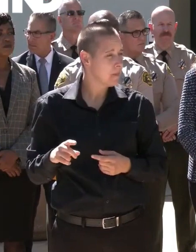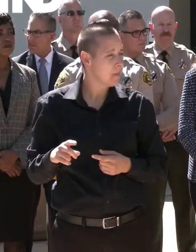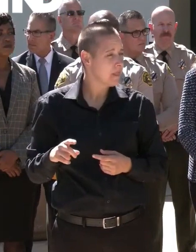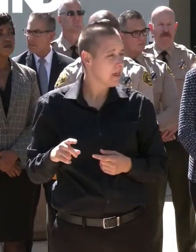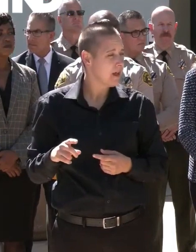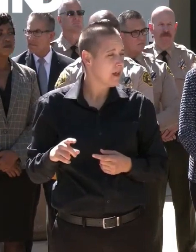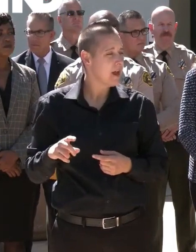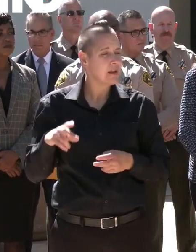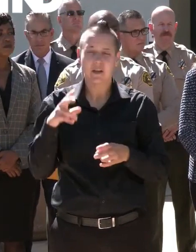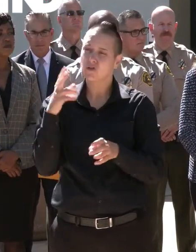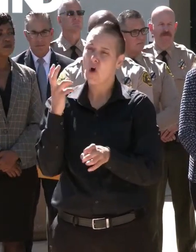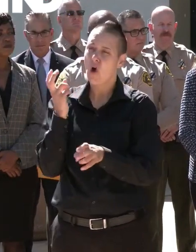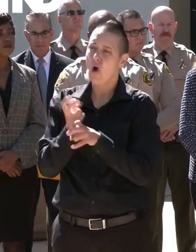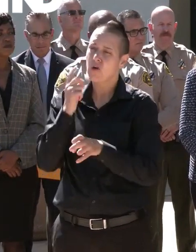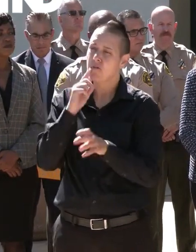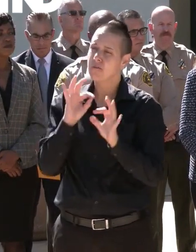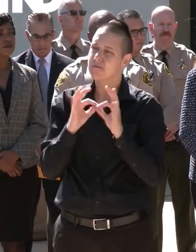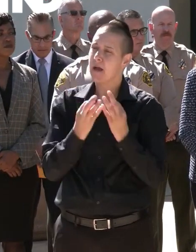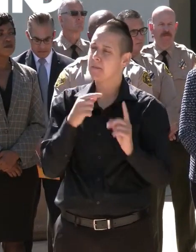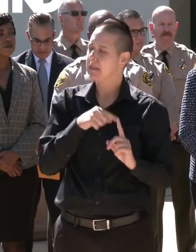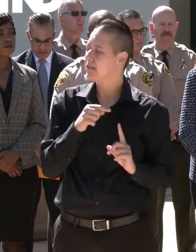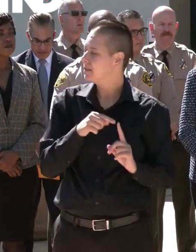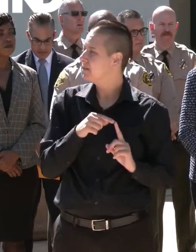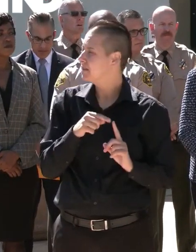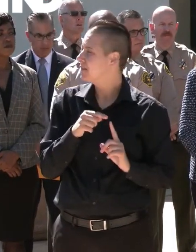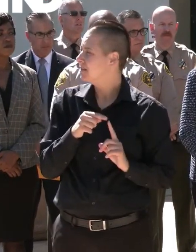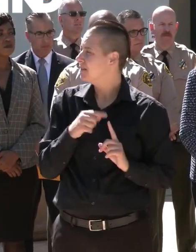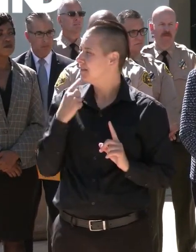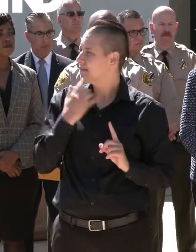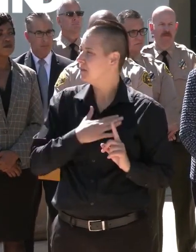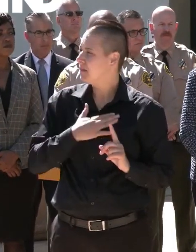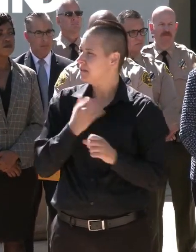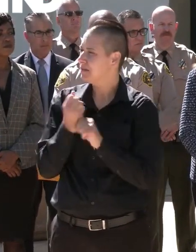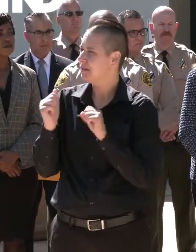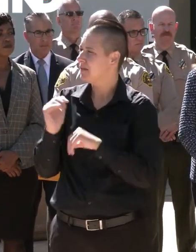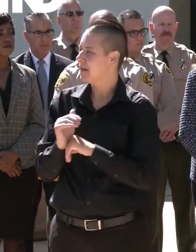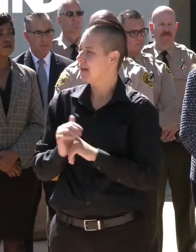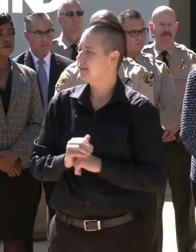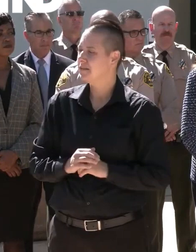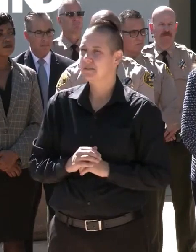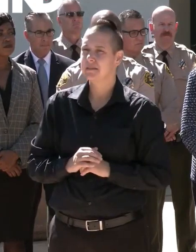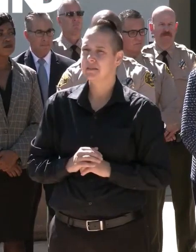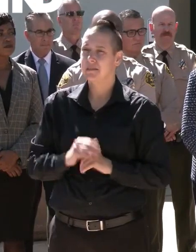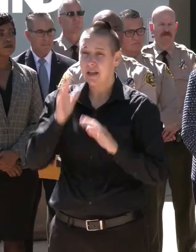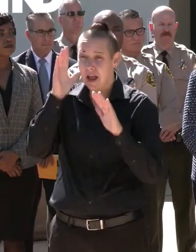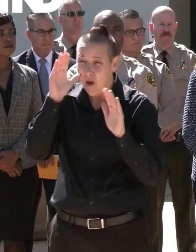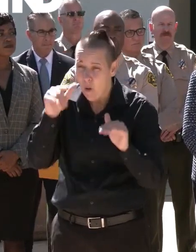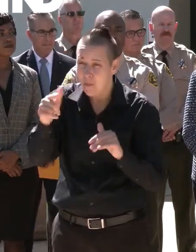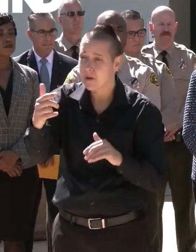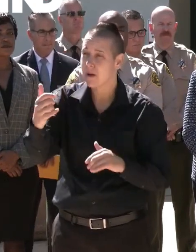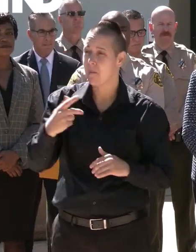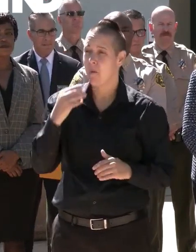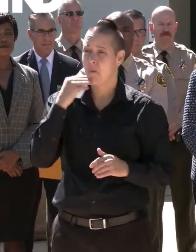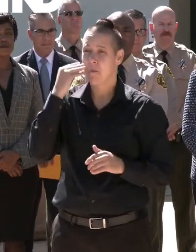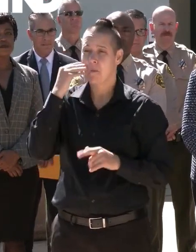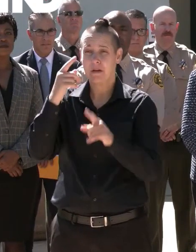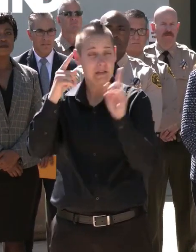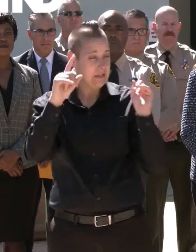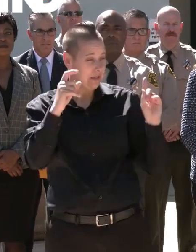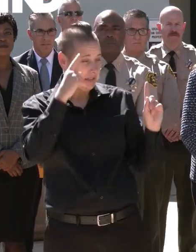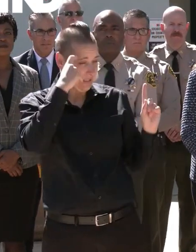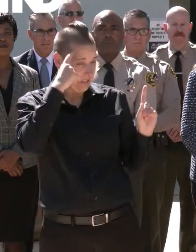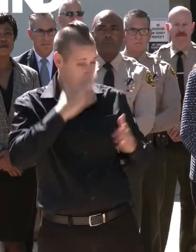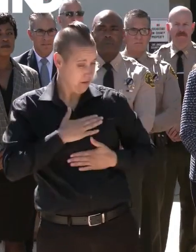And it gets just a little harder for a family member to say, please be safe tonight, and I hope you come home. Sheriff, did the